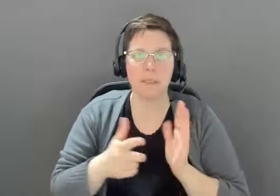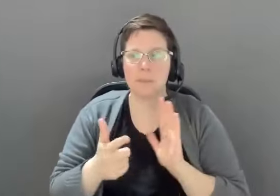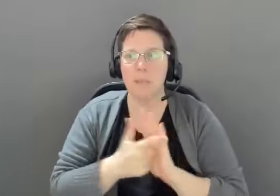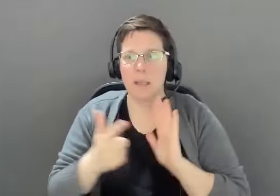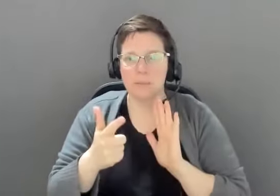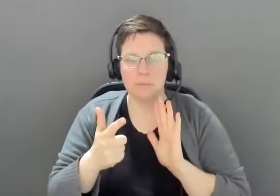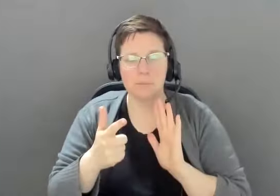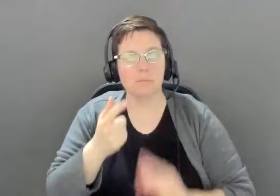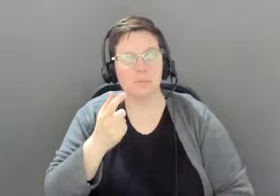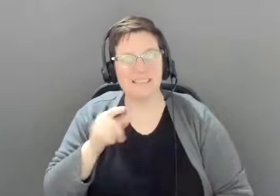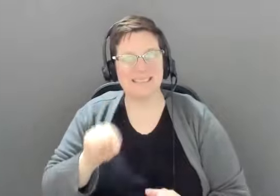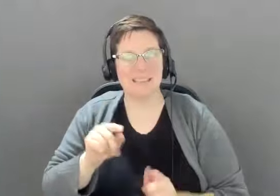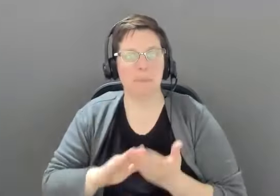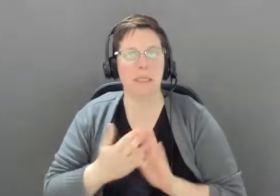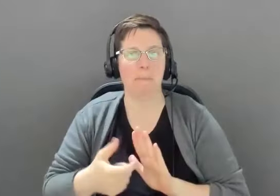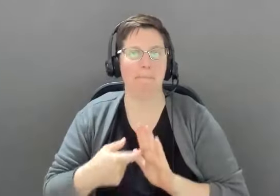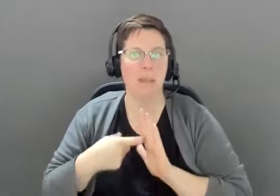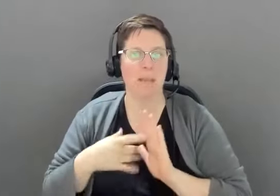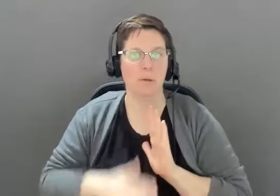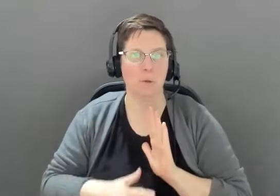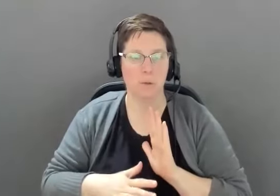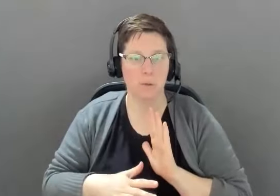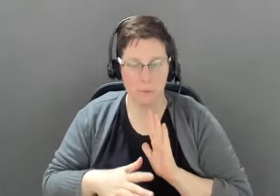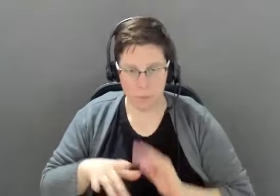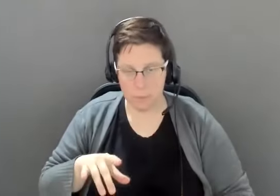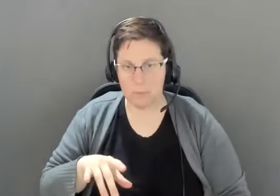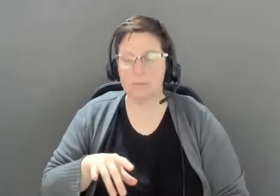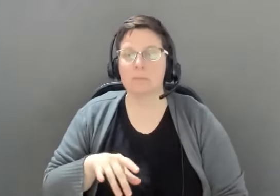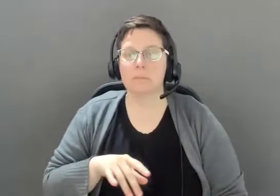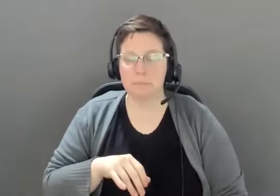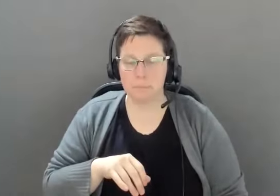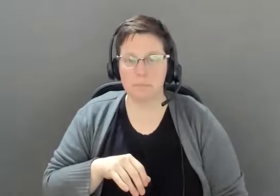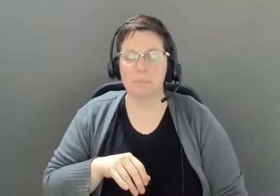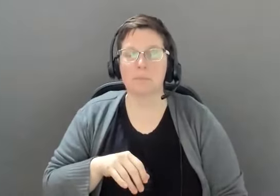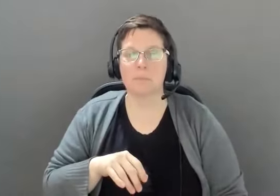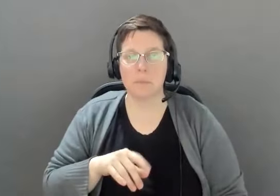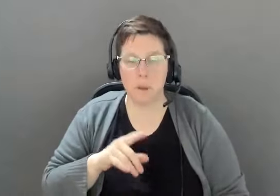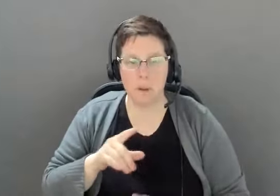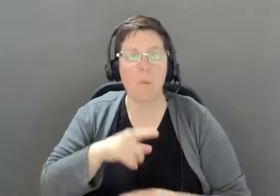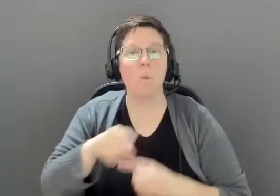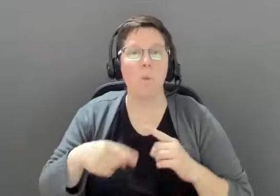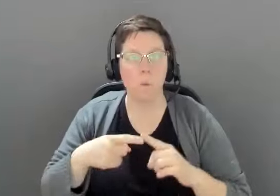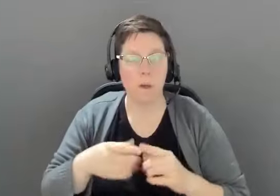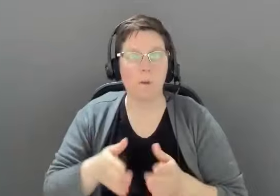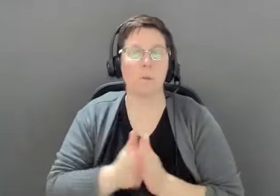become mandatory for a judge to order upon request from the prosecutor, victim, or minor witness in sexual offense cases.